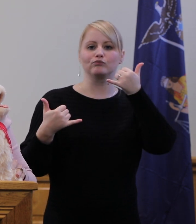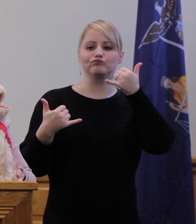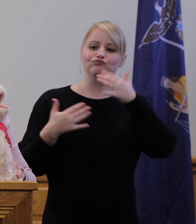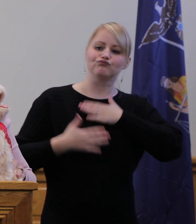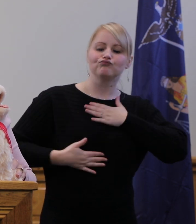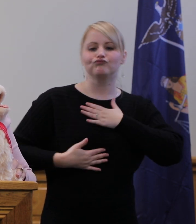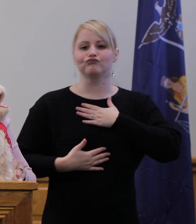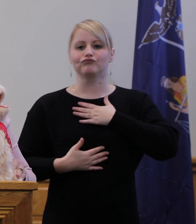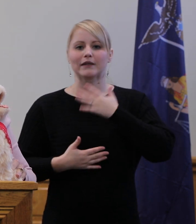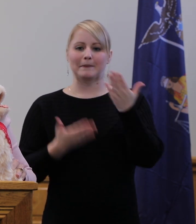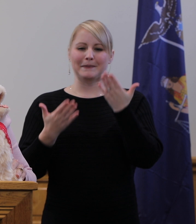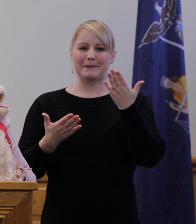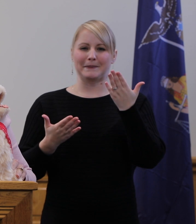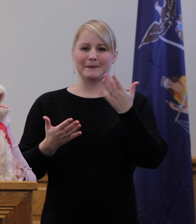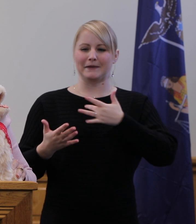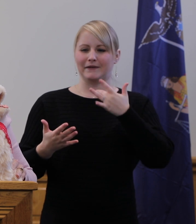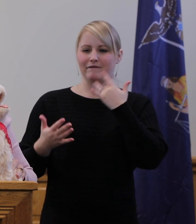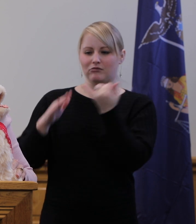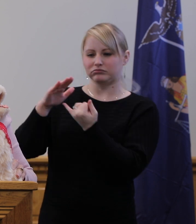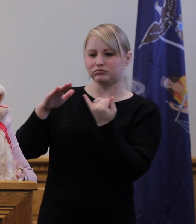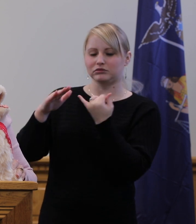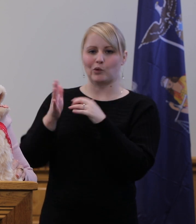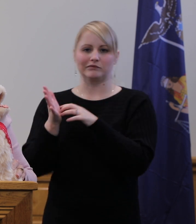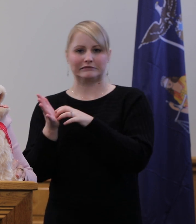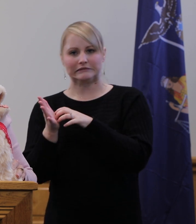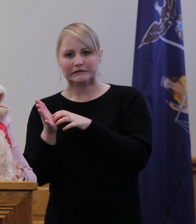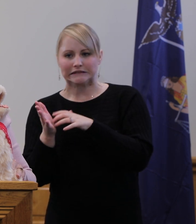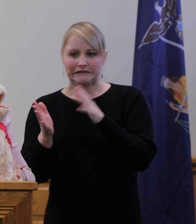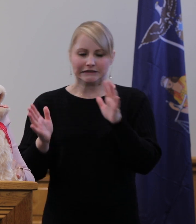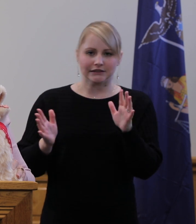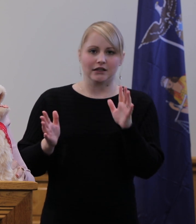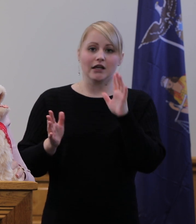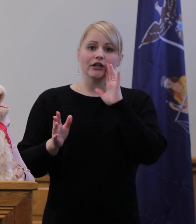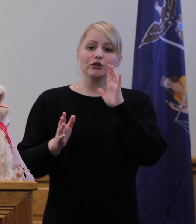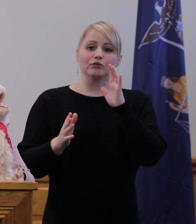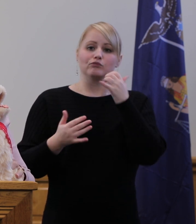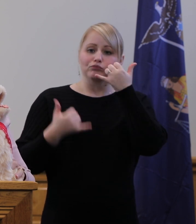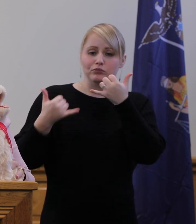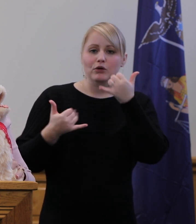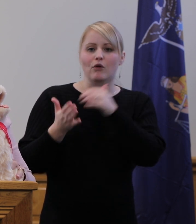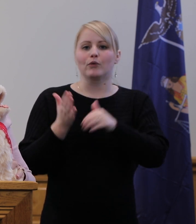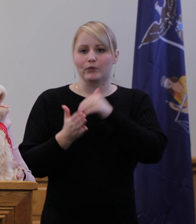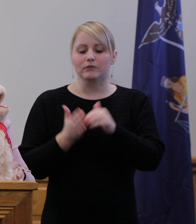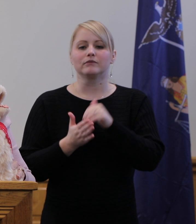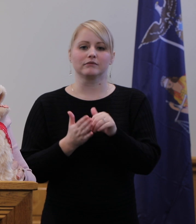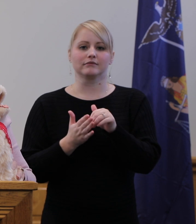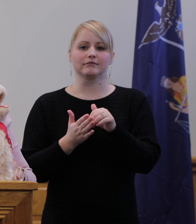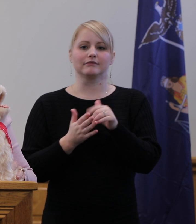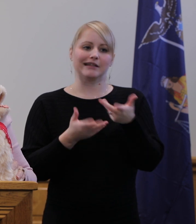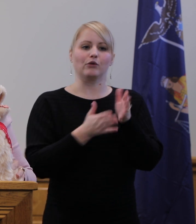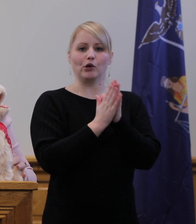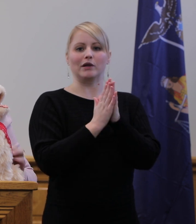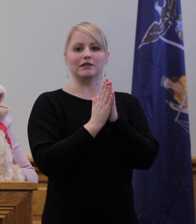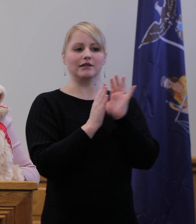may feel isolated and or vulnerable. Volunteers make regular phone calls to individuals who have requested this service.